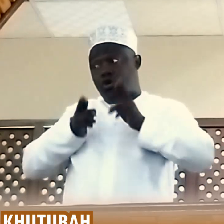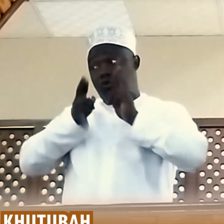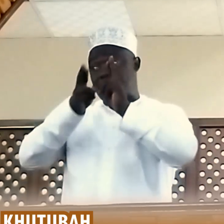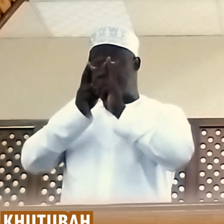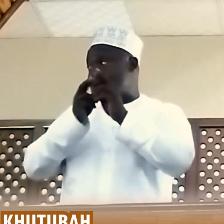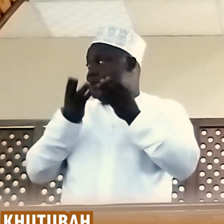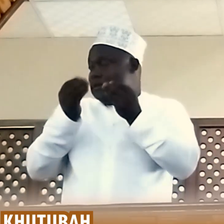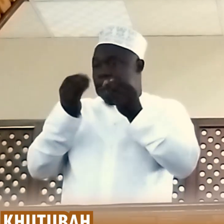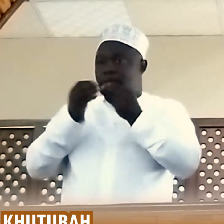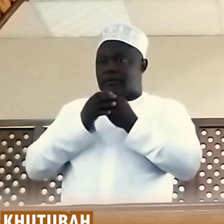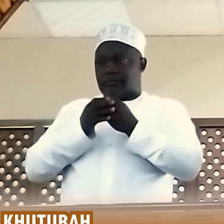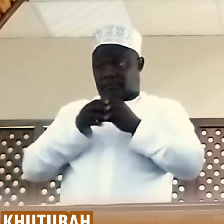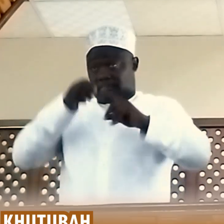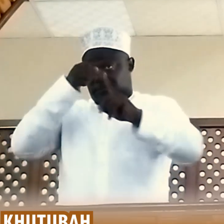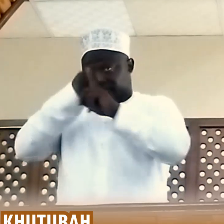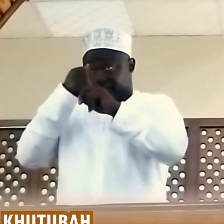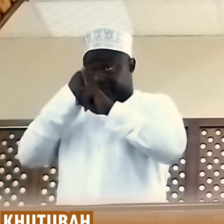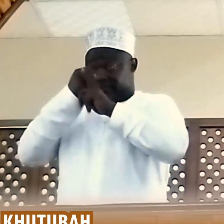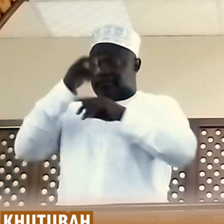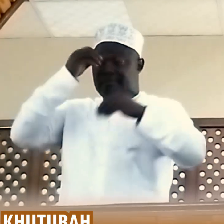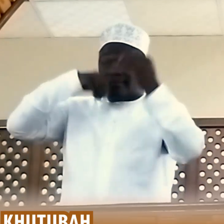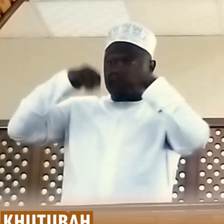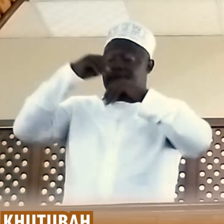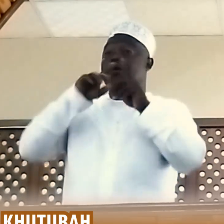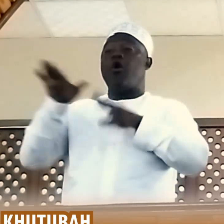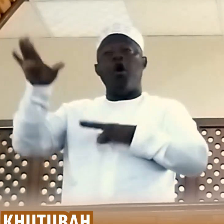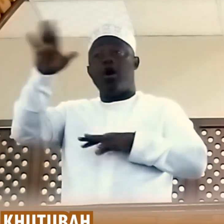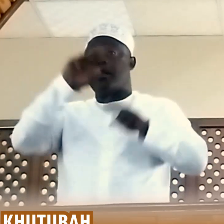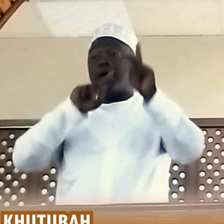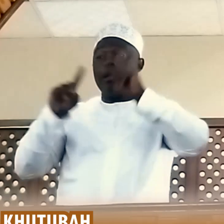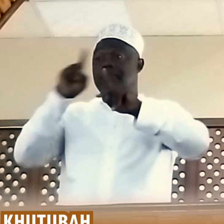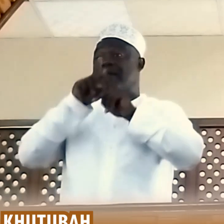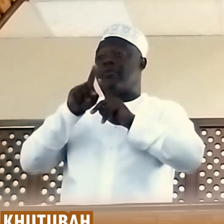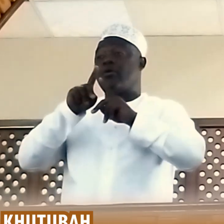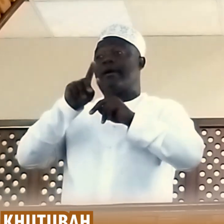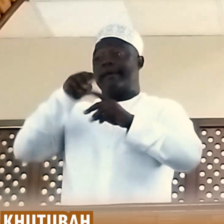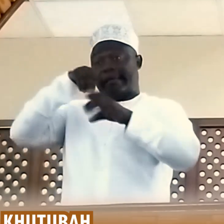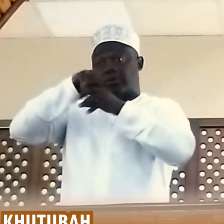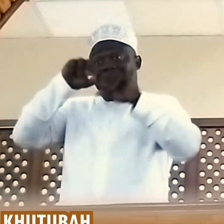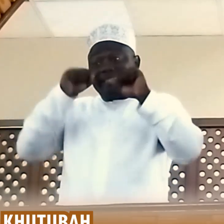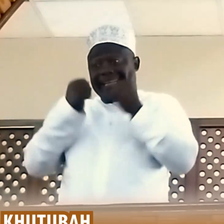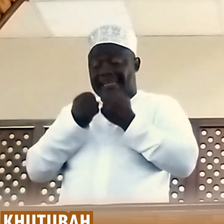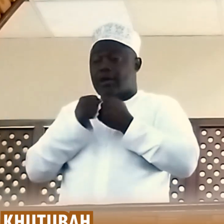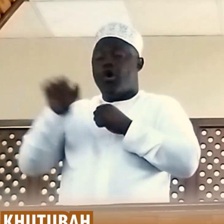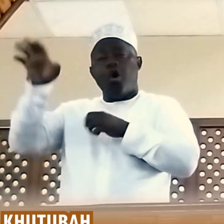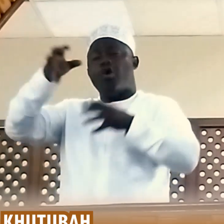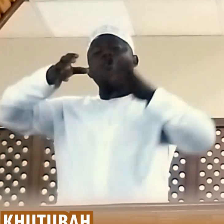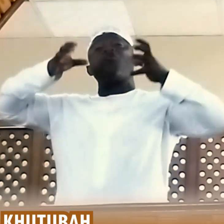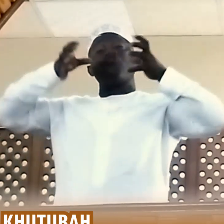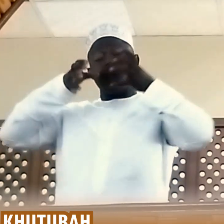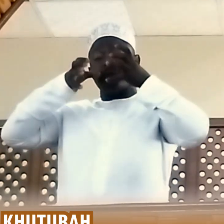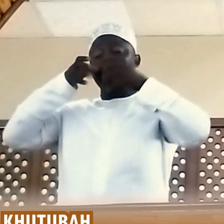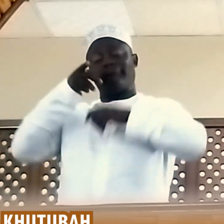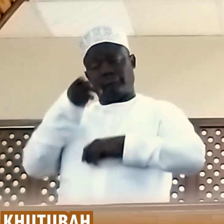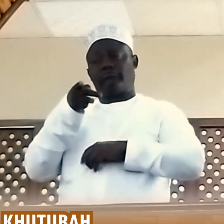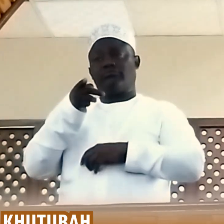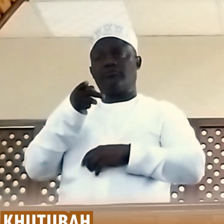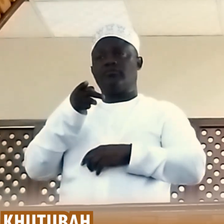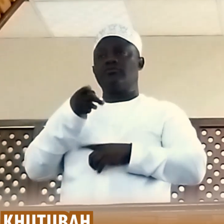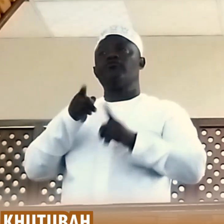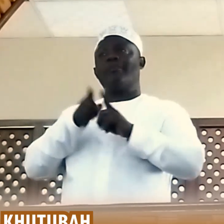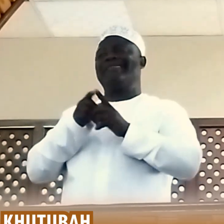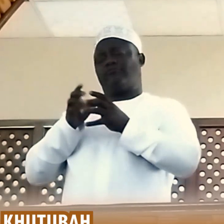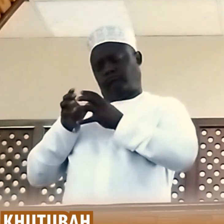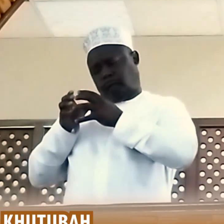eryangu nga tunalwanyisa enguzi abantu bonna baba bagirimu oba akabondo konna akaba kagirimu